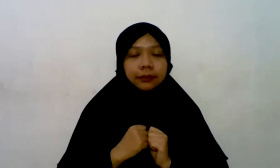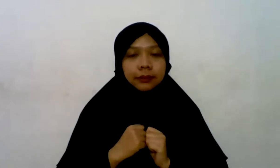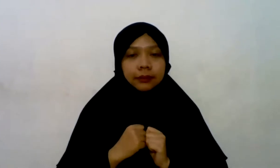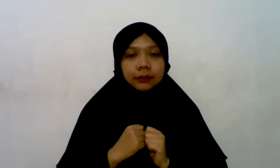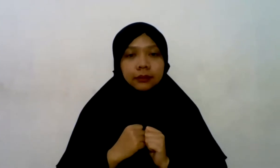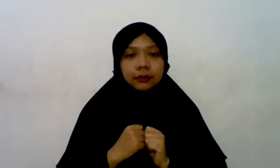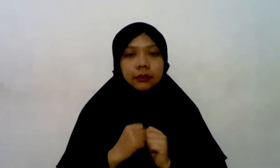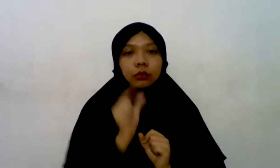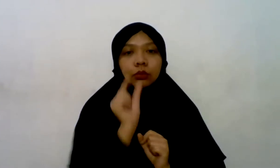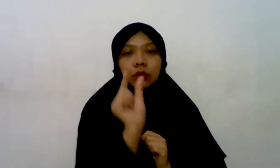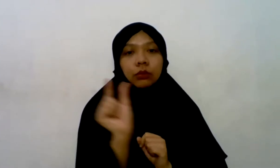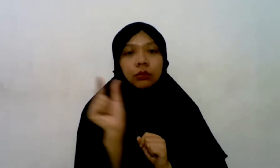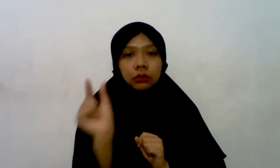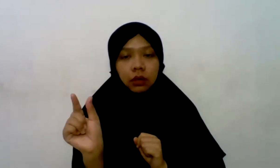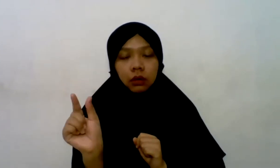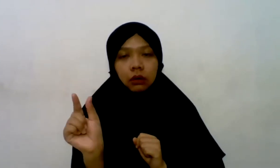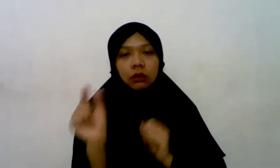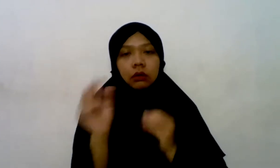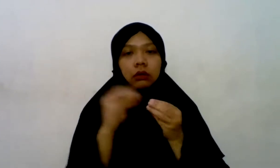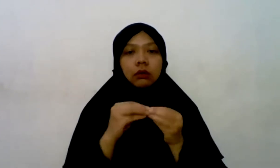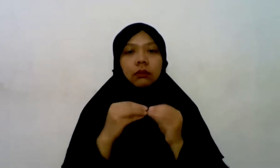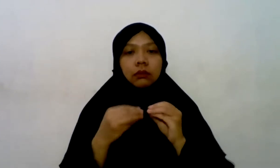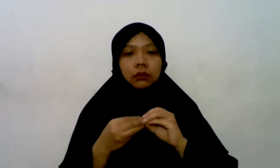undang-undang number